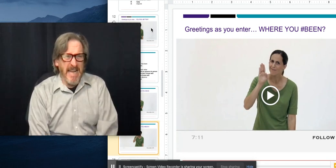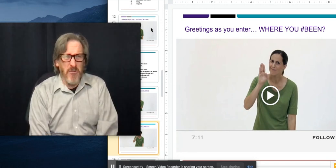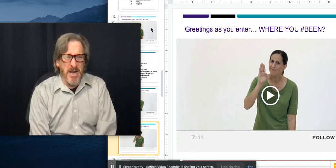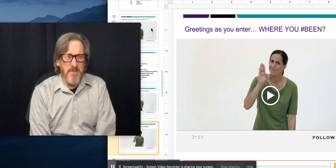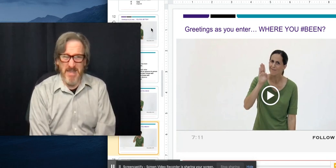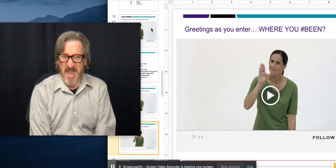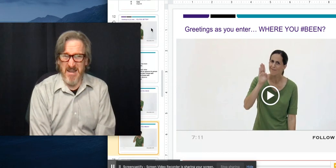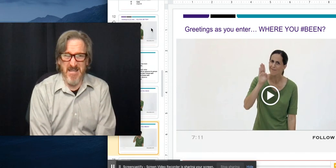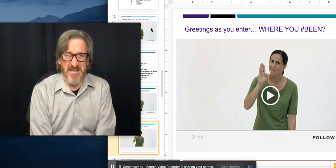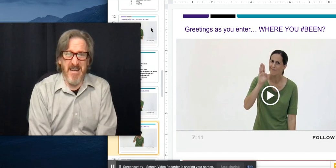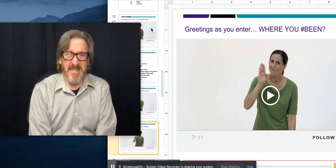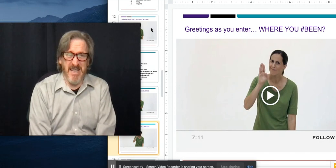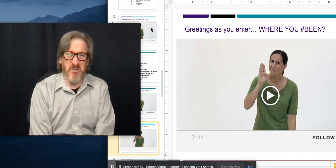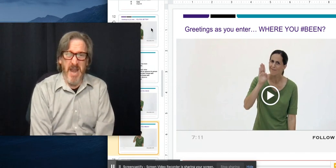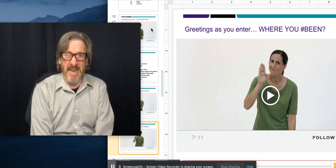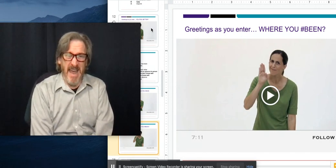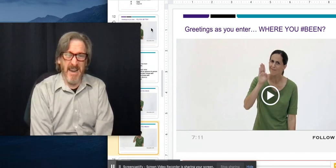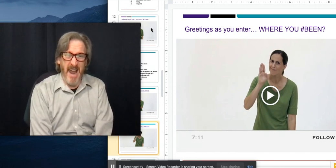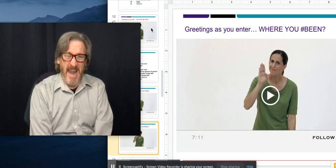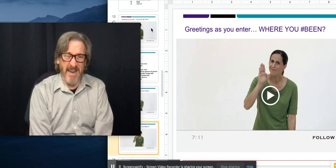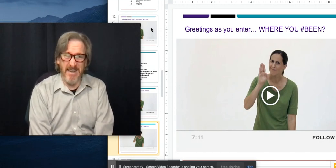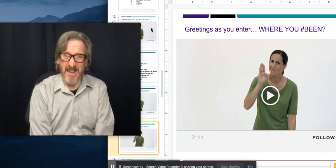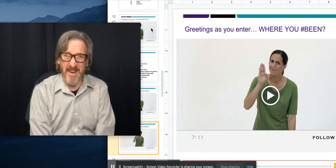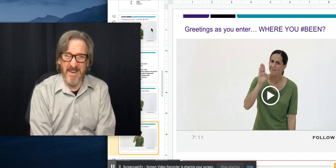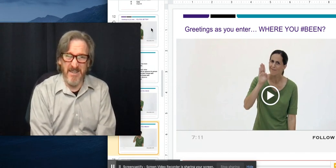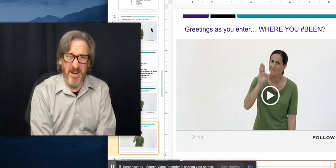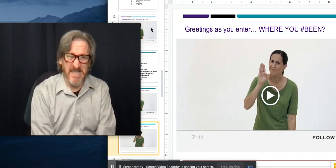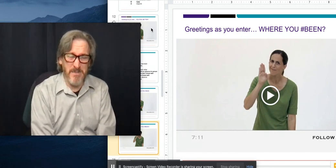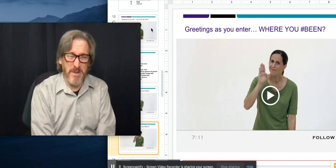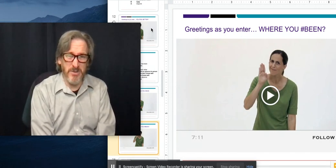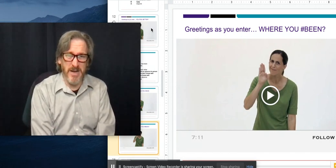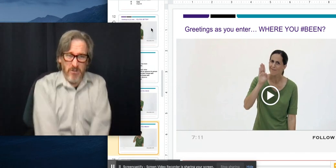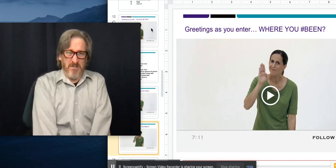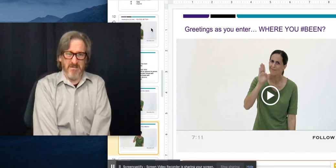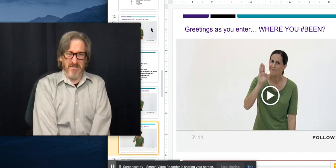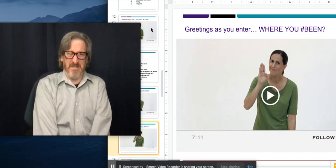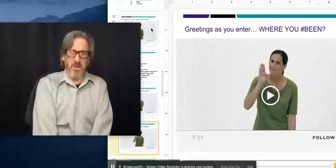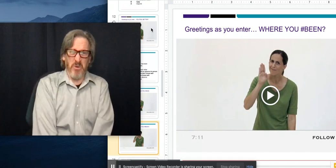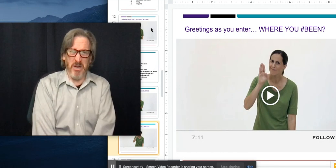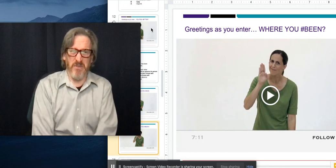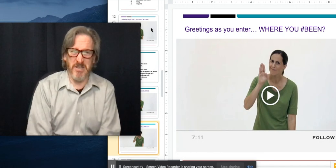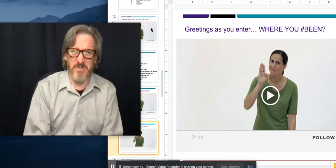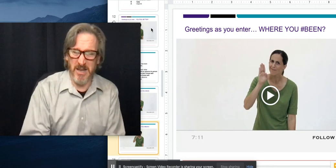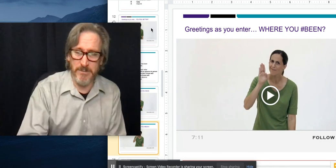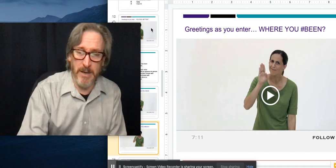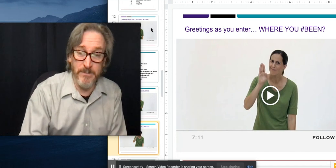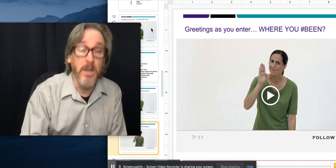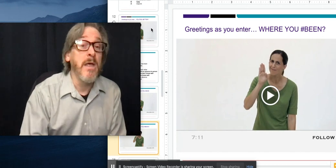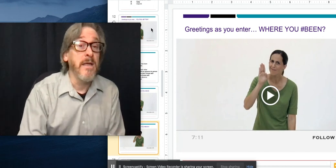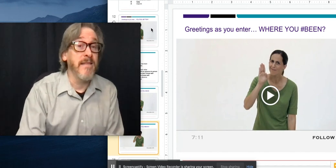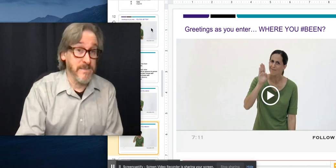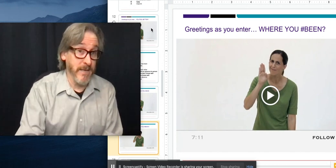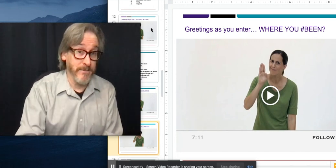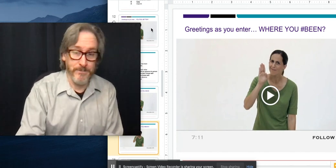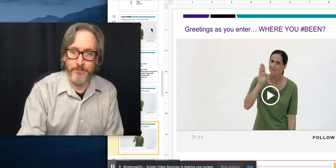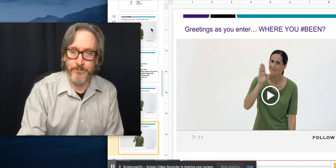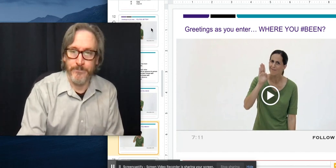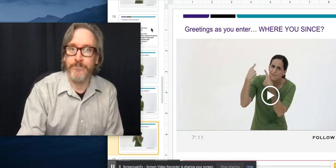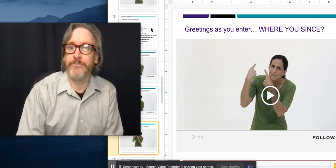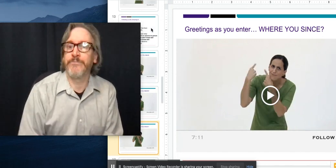I cannot recommend that. I think you would hate that, and I hate it. And when I see people do it, I go, ew, why are you fingerspelling? But that's